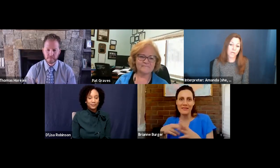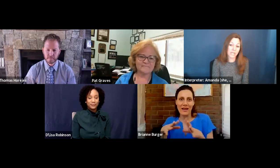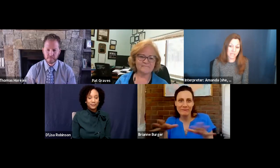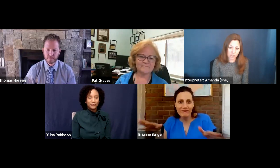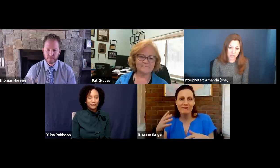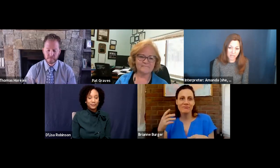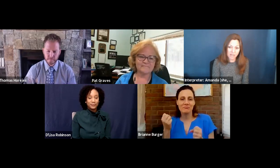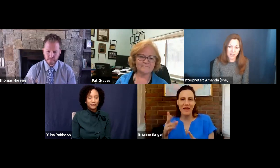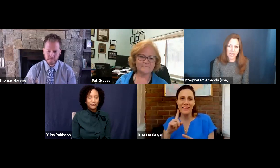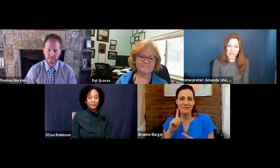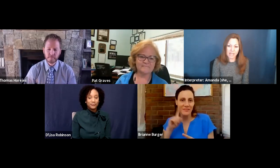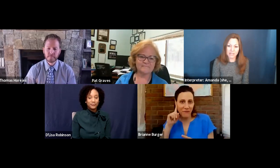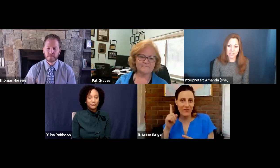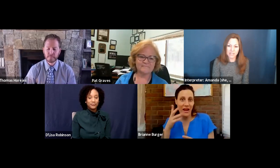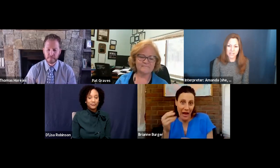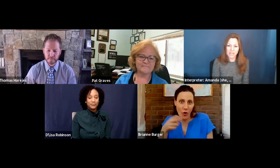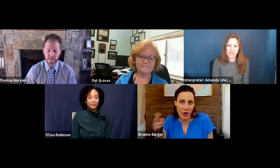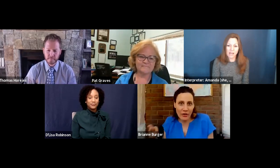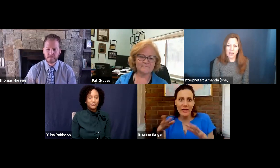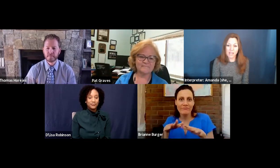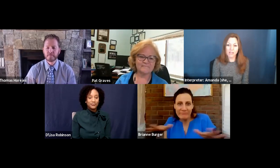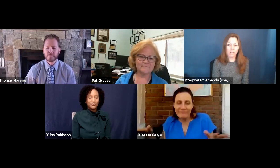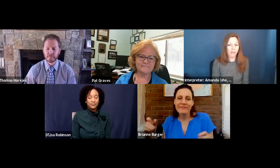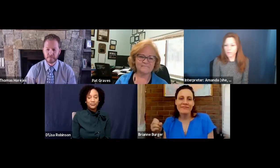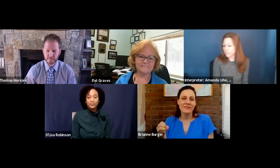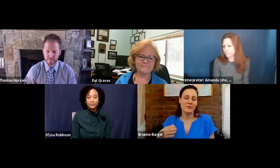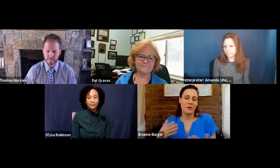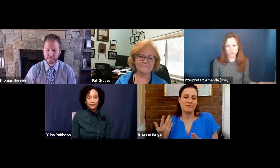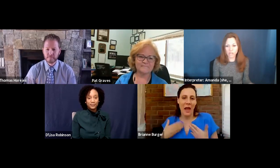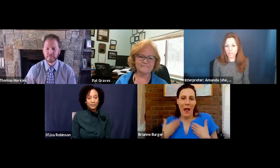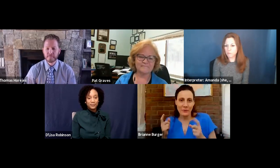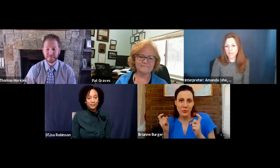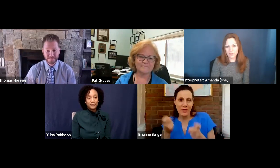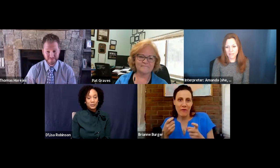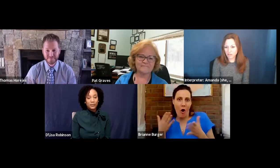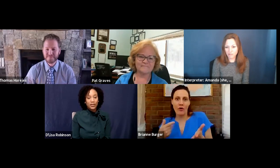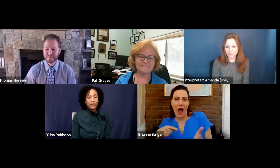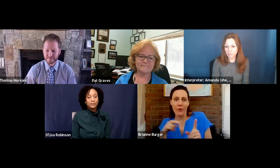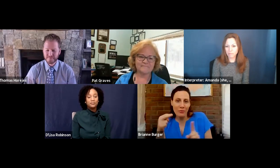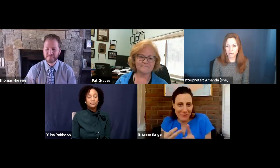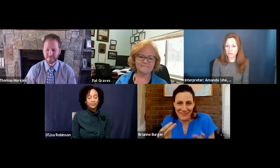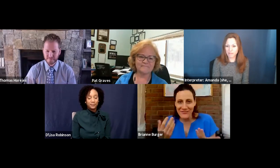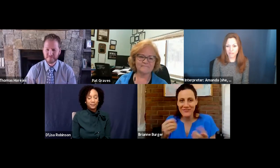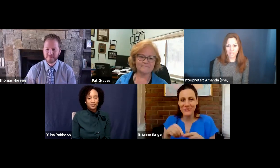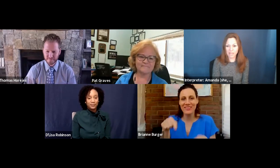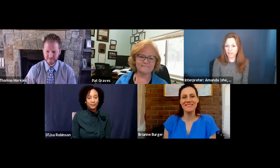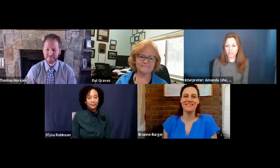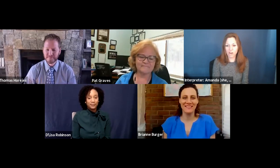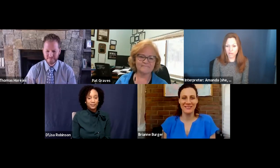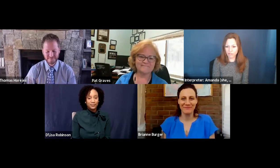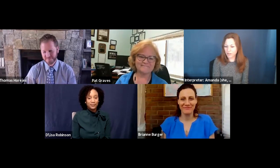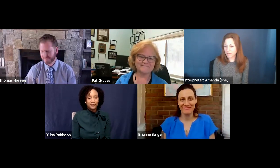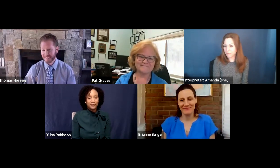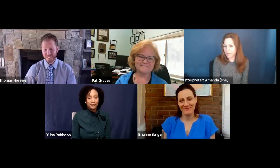Government organization, and I socialize with many deaf and hard of hearing people, and I feel like I have a lot